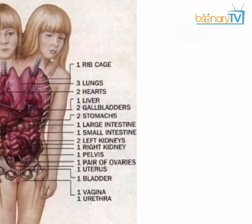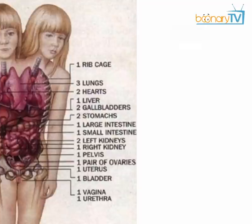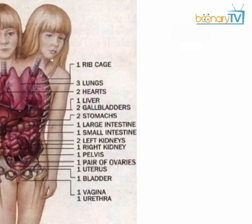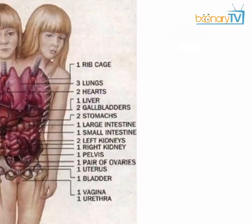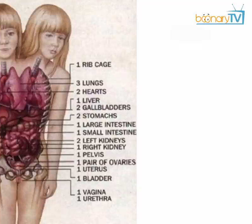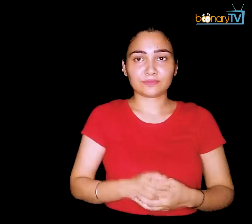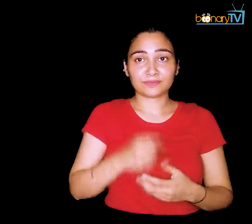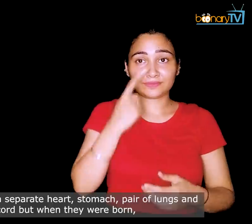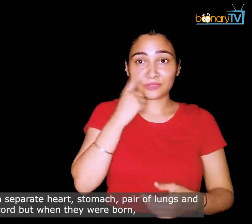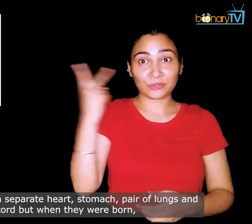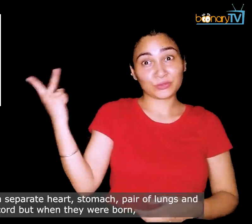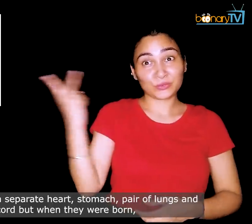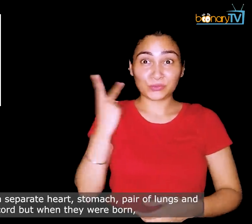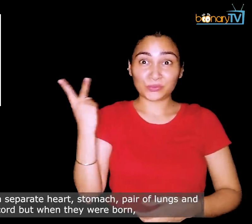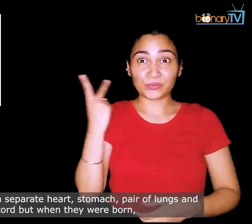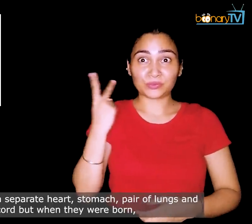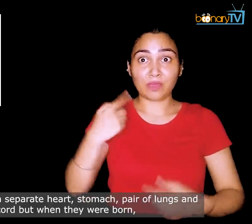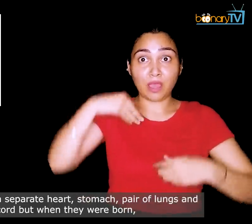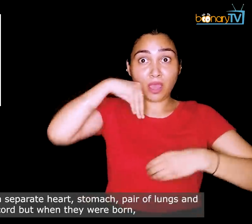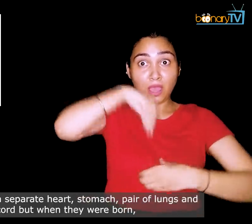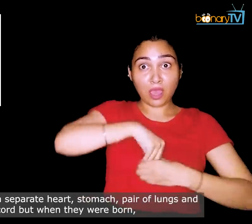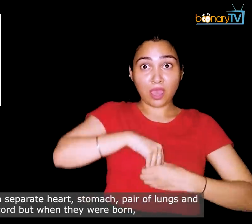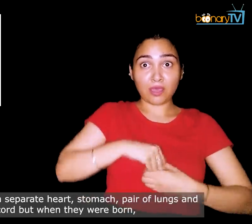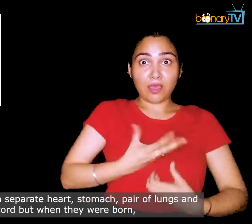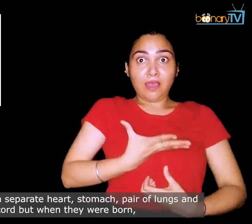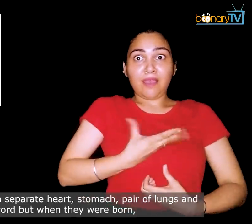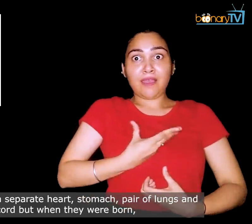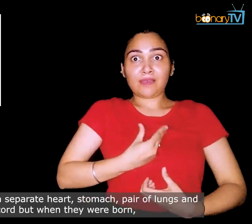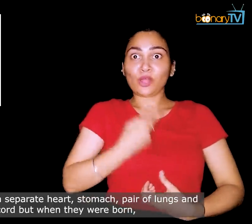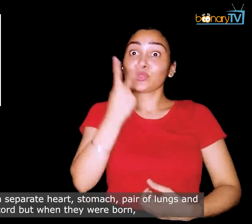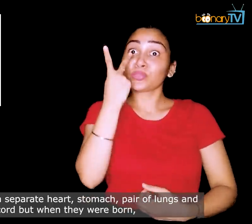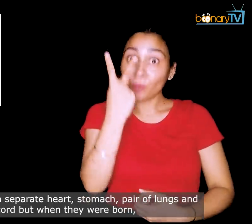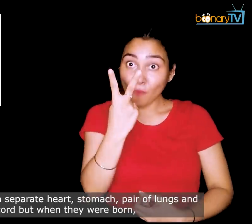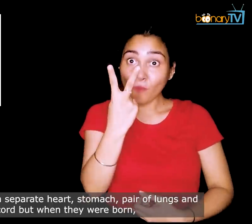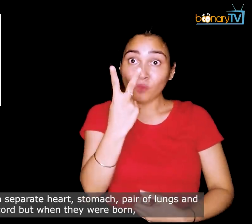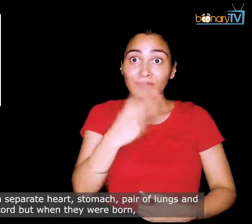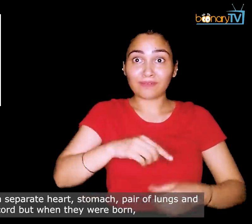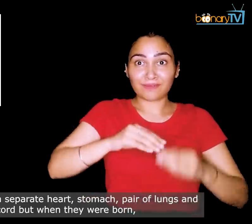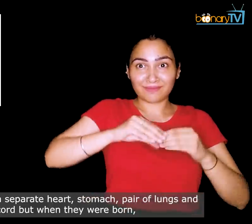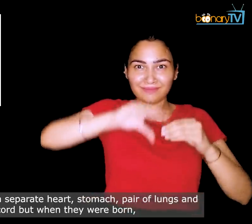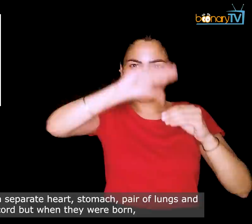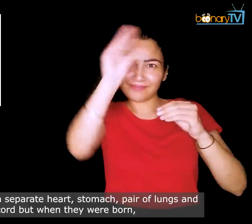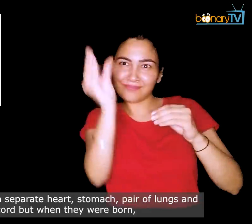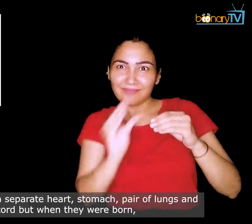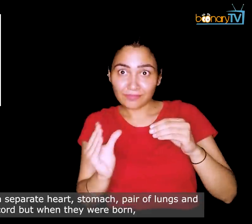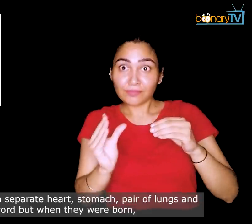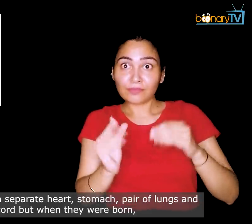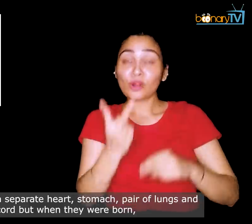Both the girls have a separate heart, stomach,